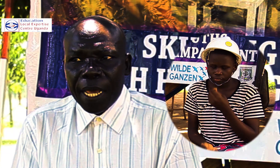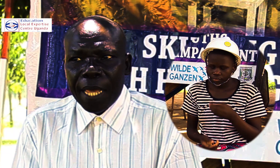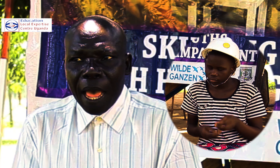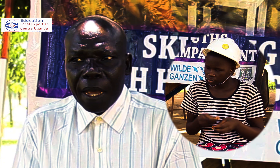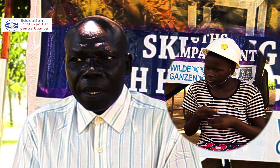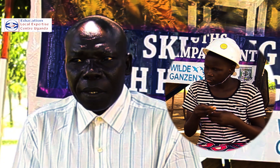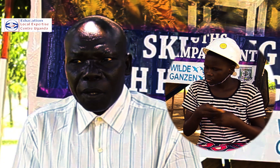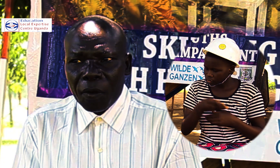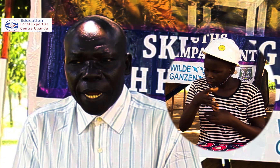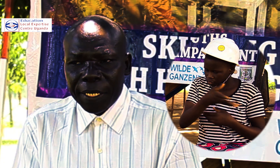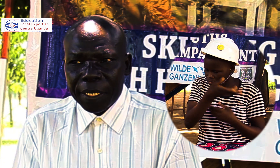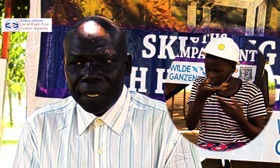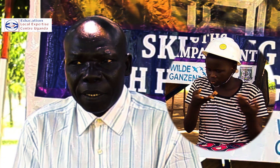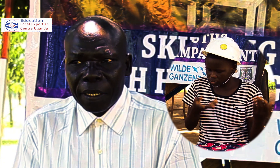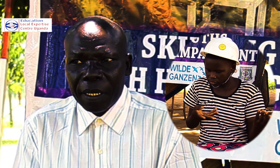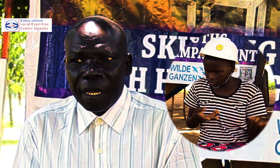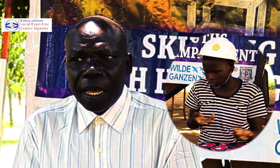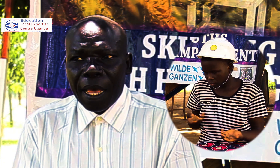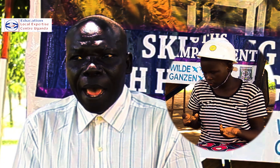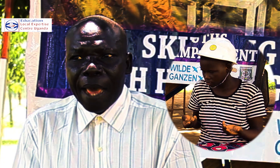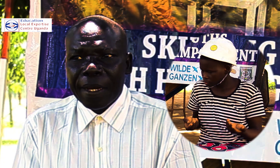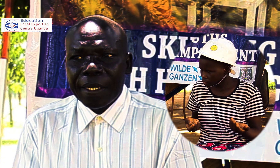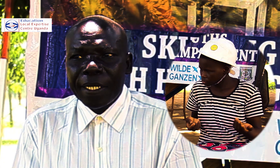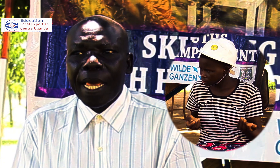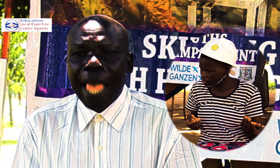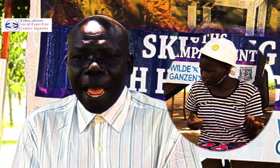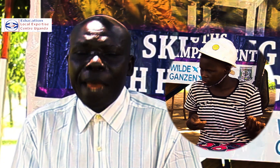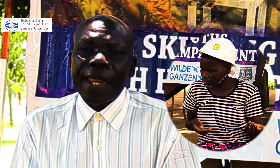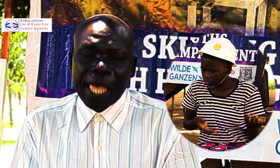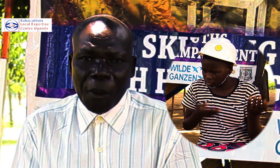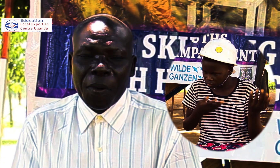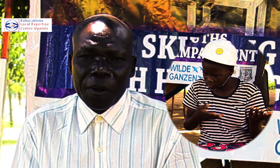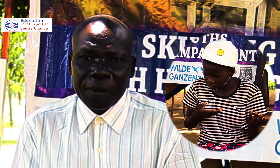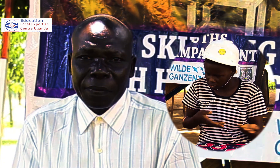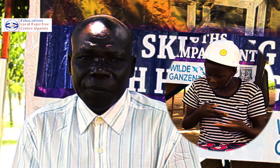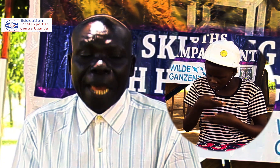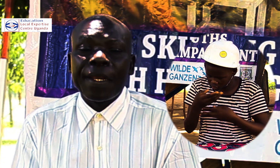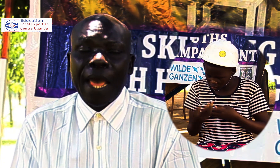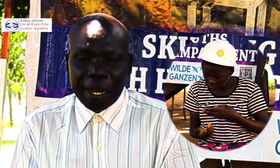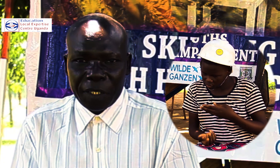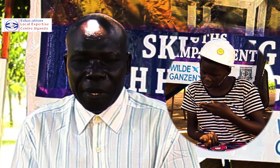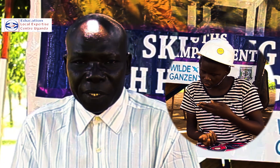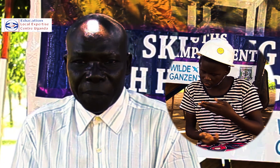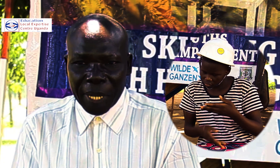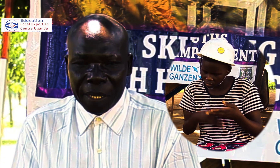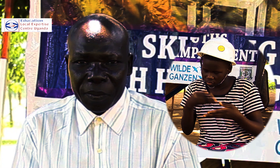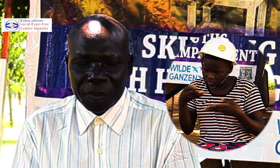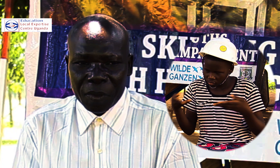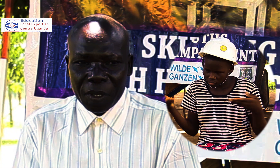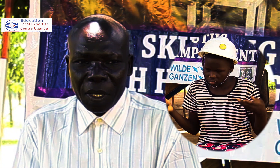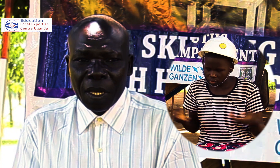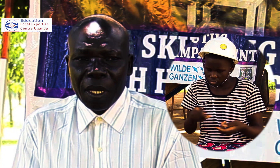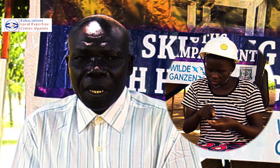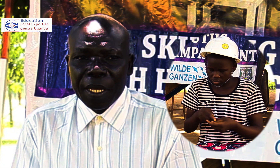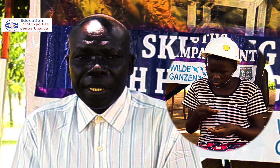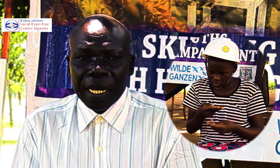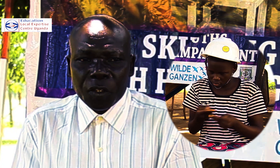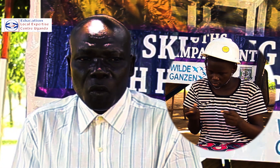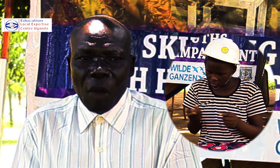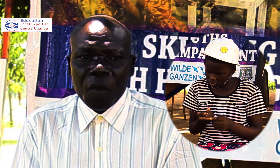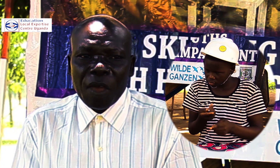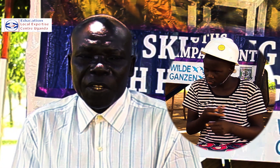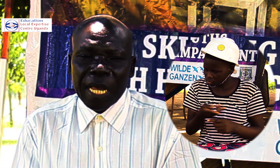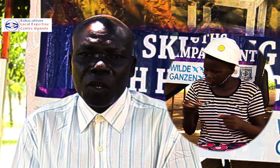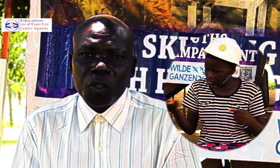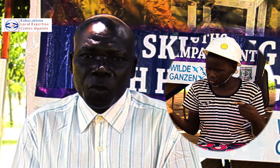Yes, they are young, all right, and they are young and they are capable, and they are active at the same time. The